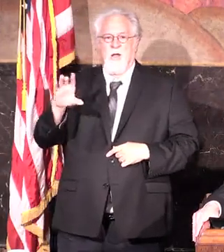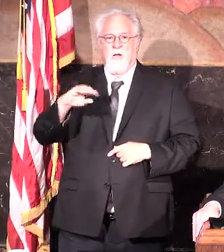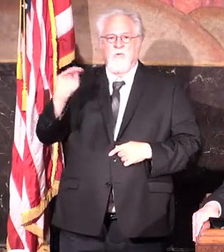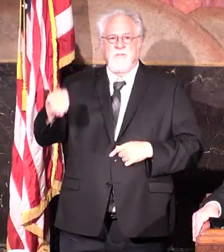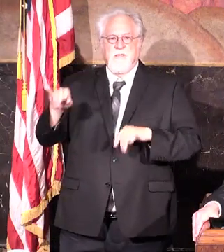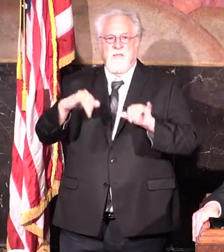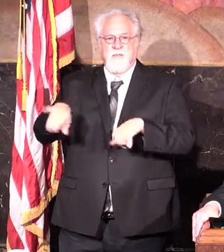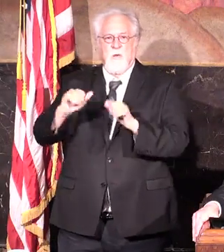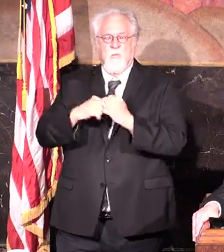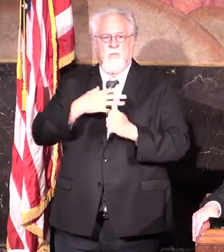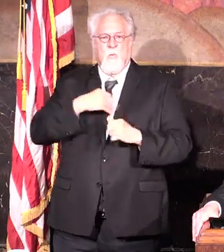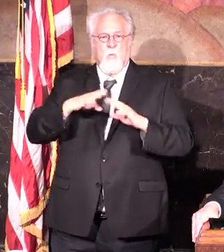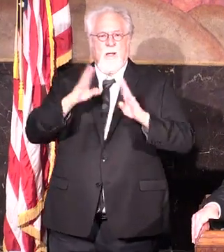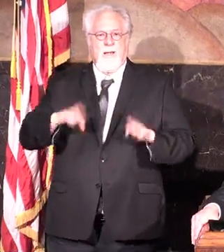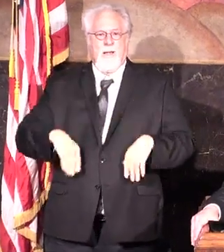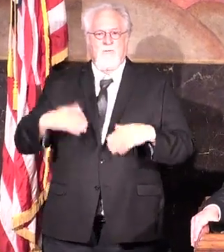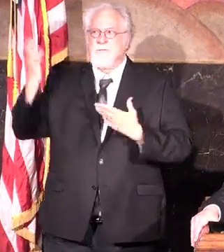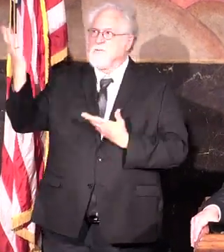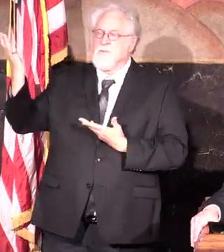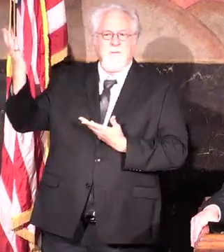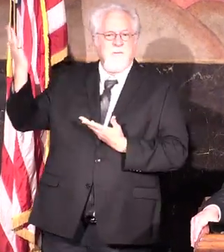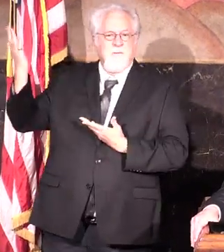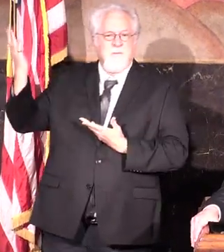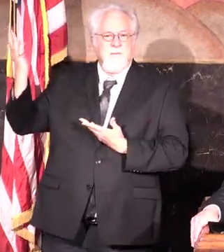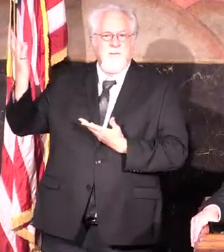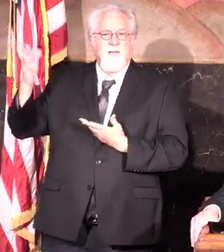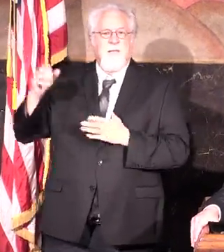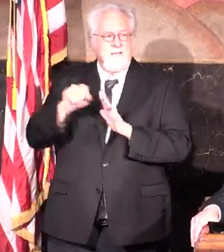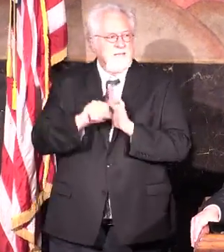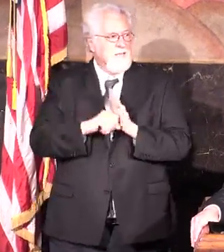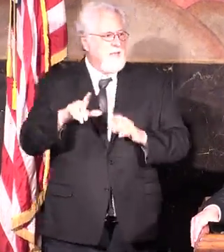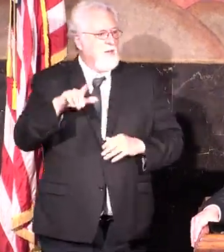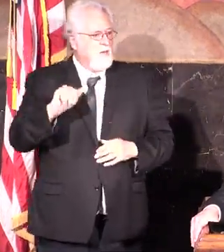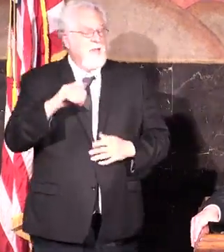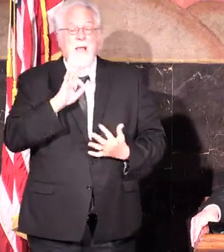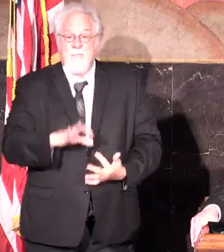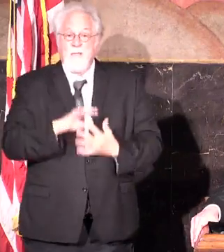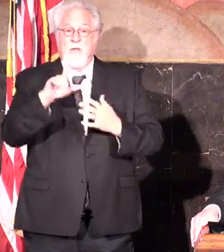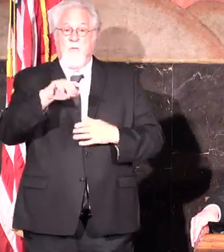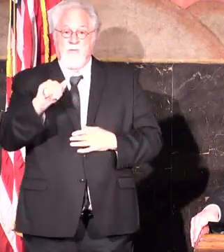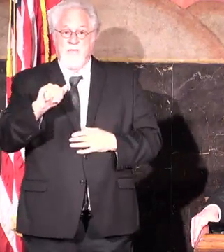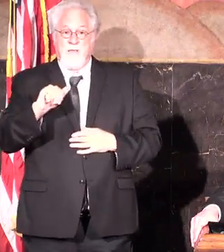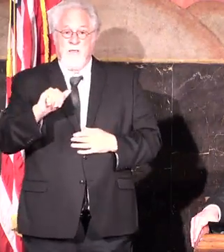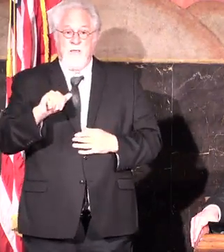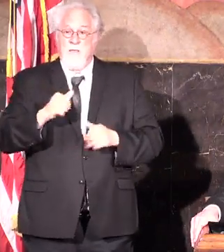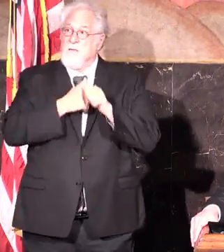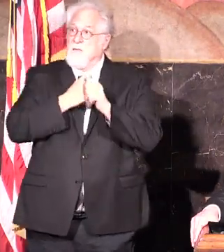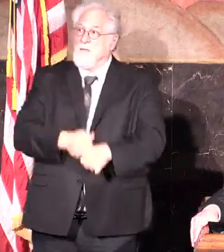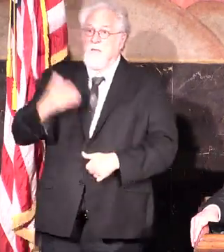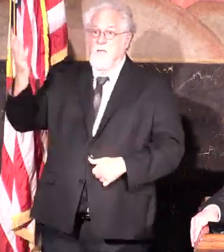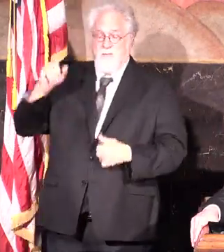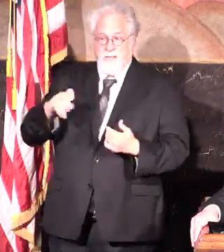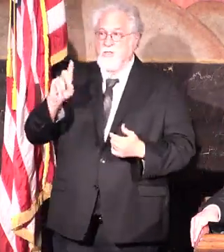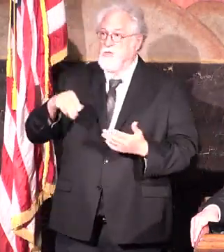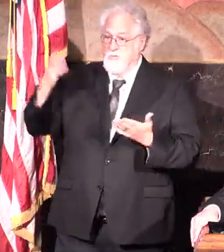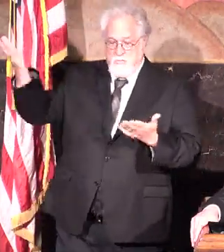with what the White House is telling states like Louisiana, and particularly Louisiana, this is what you need to do.